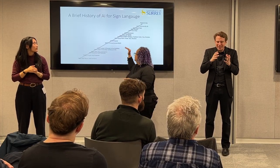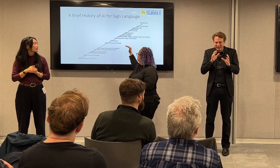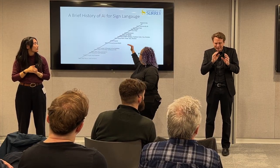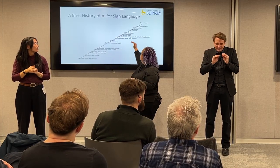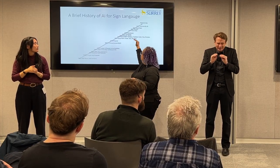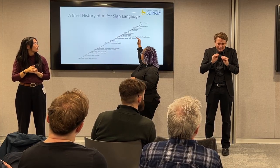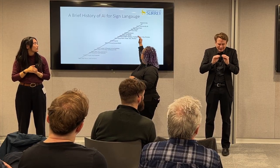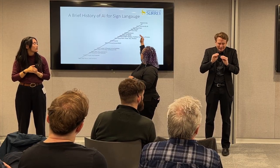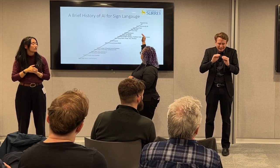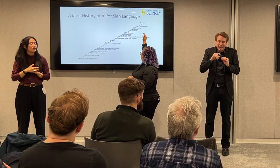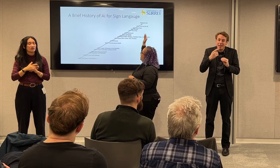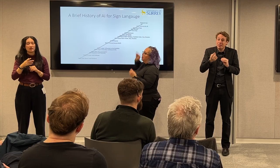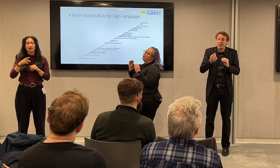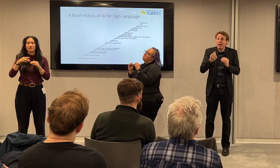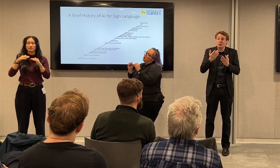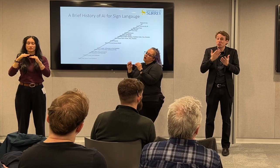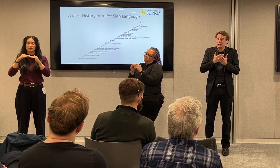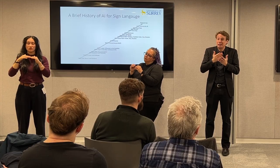just about more data.